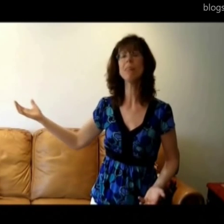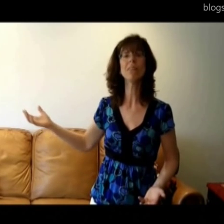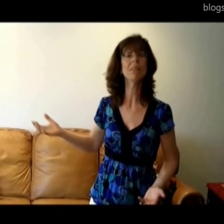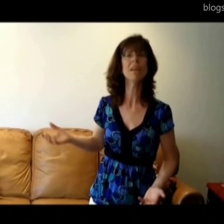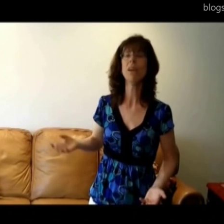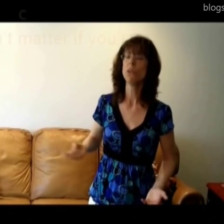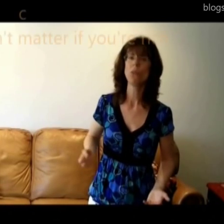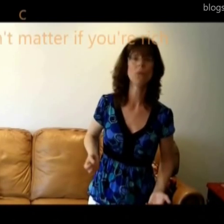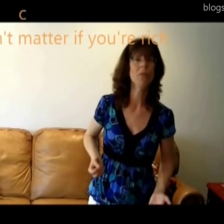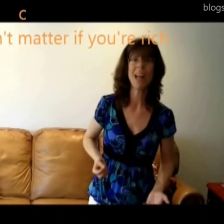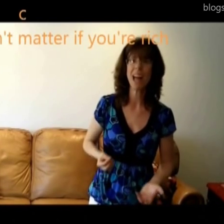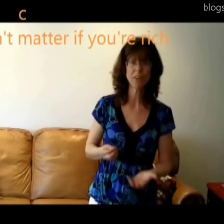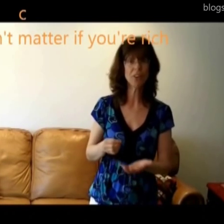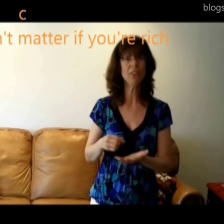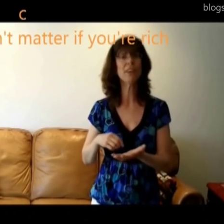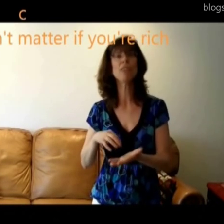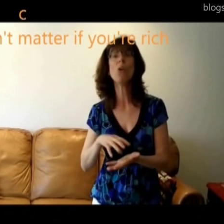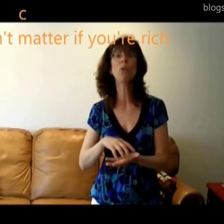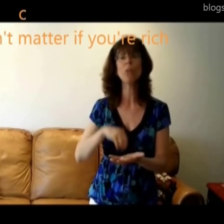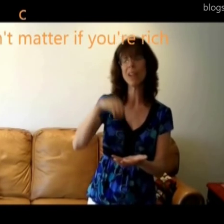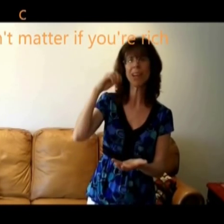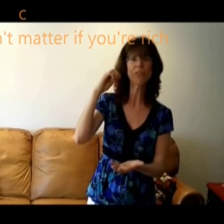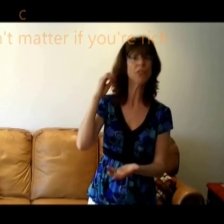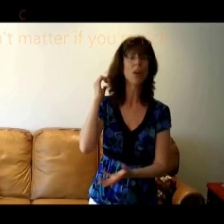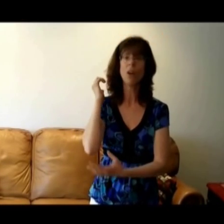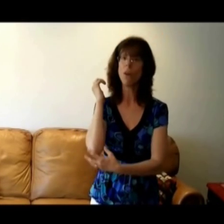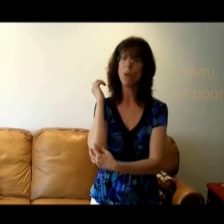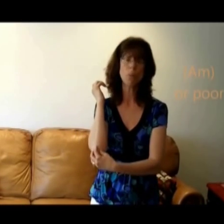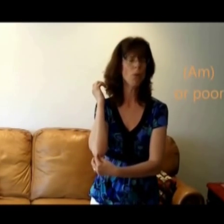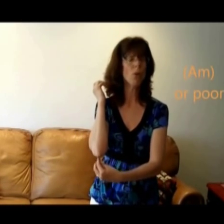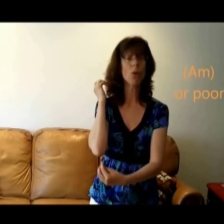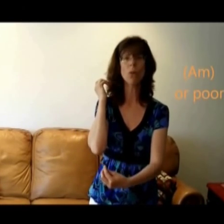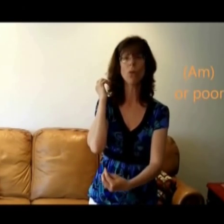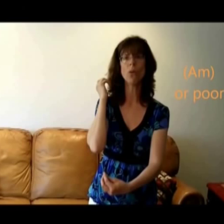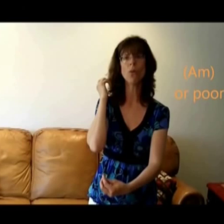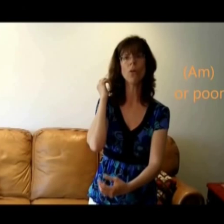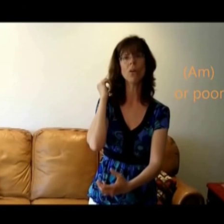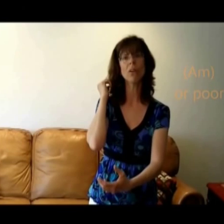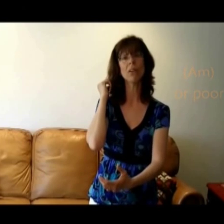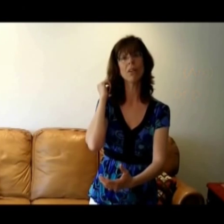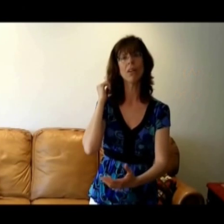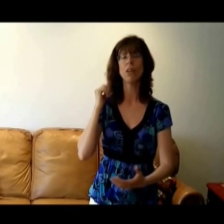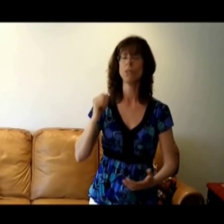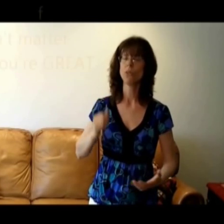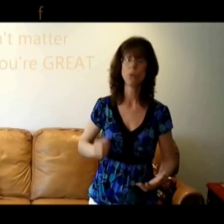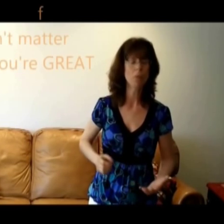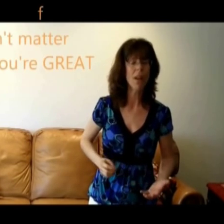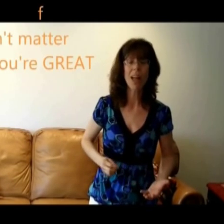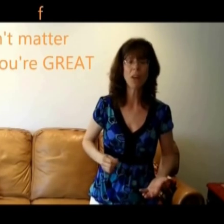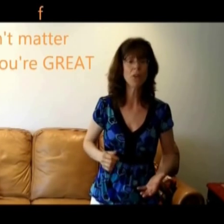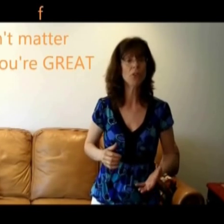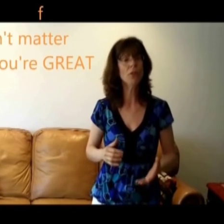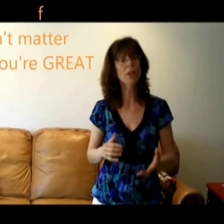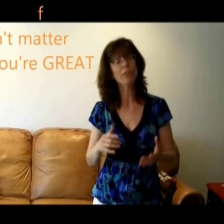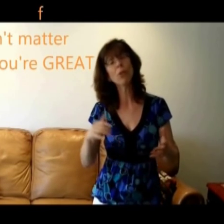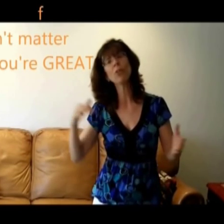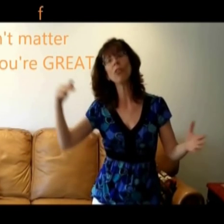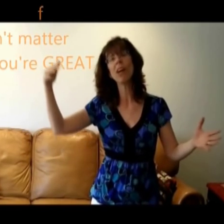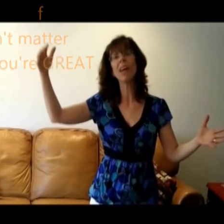everyone. Don't matter if you're rich or poor. Don't matter if you're